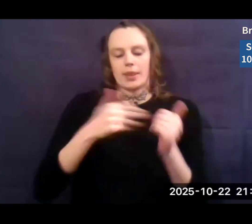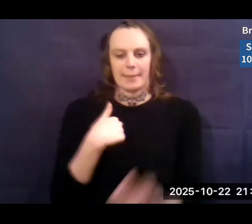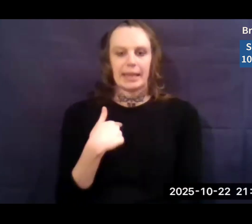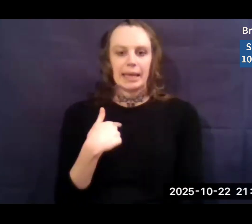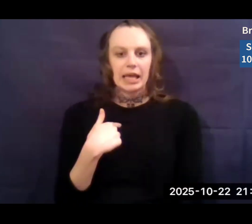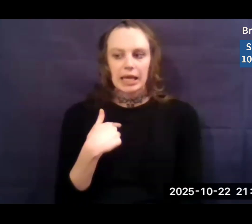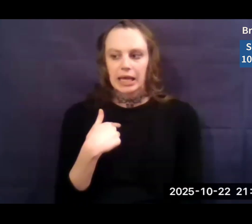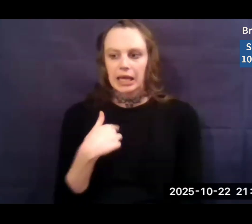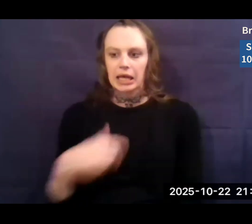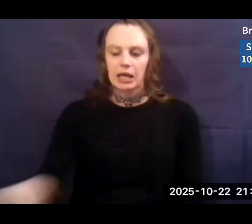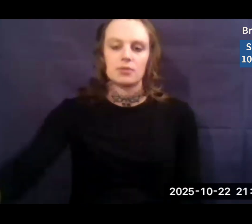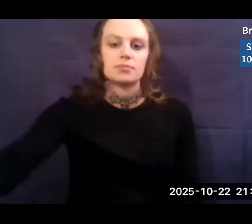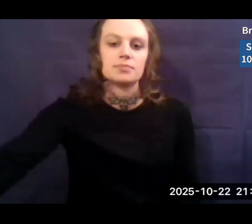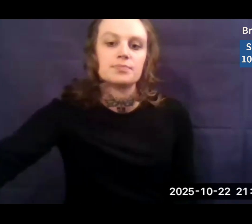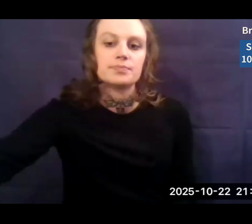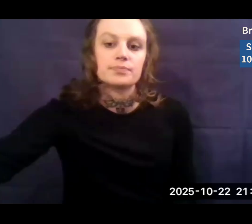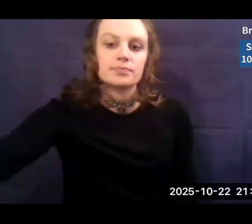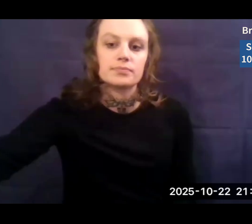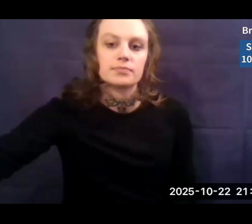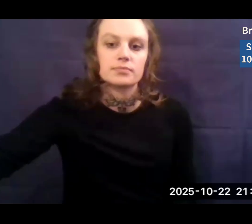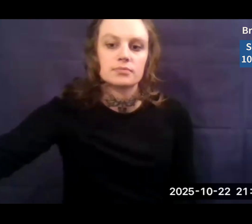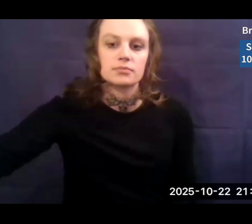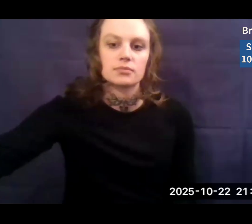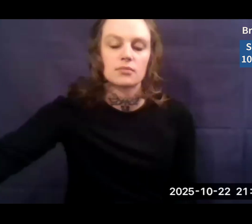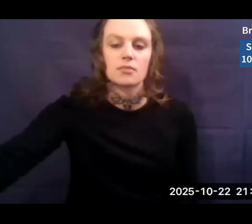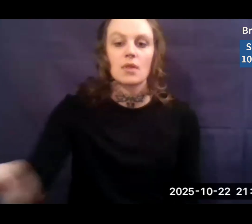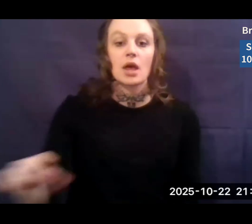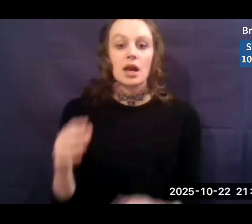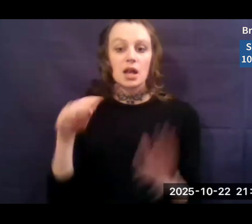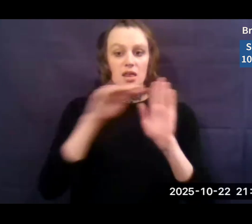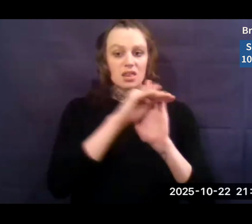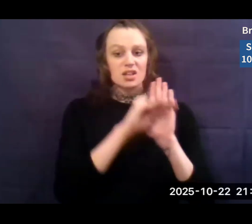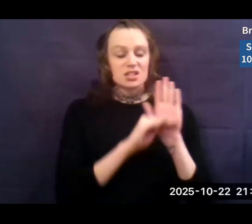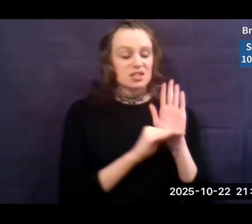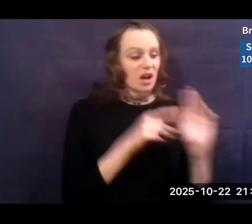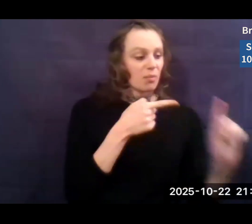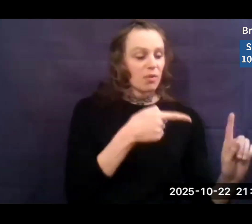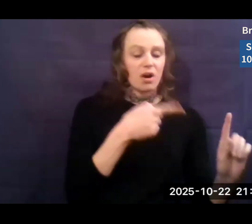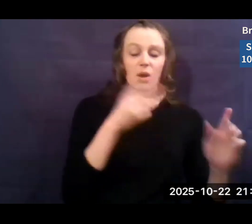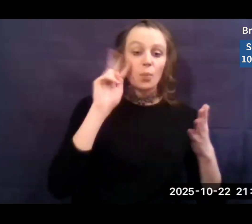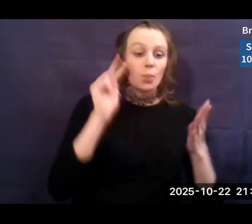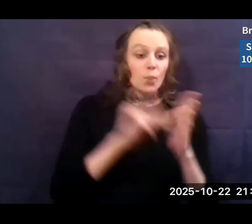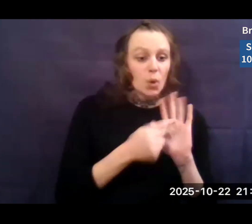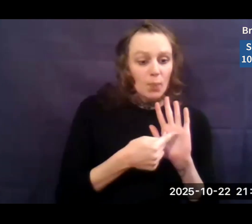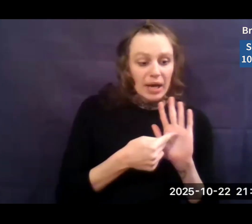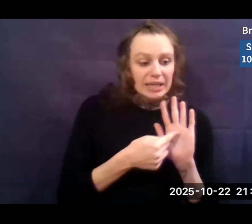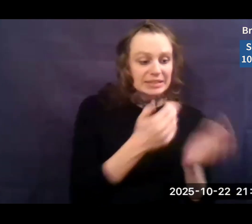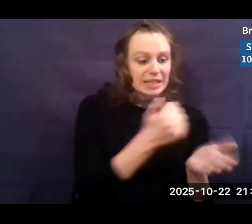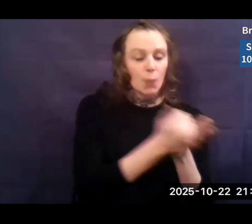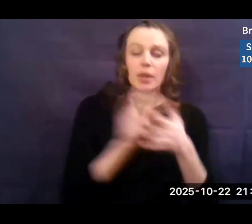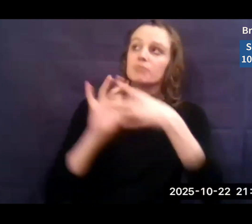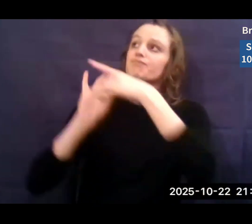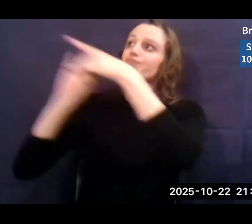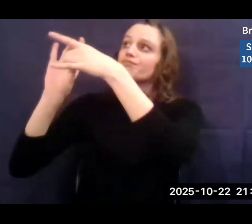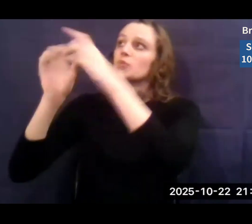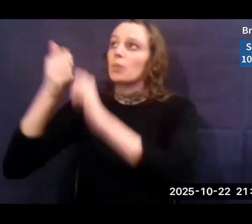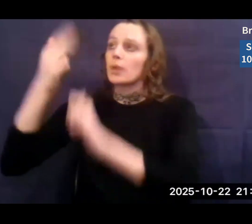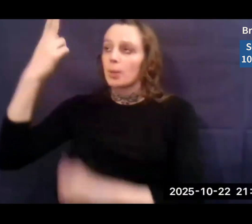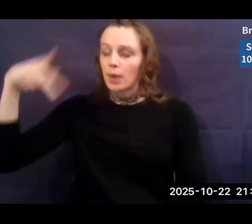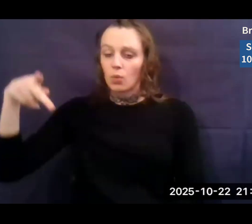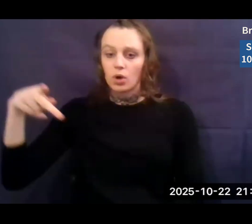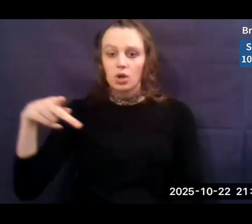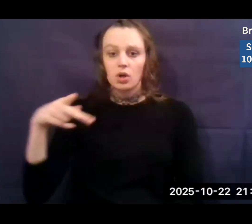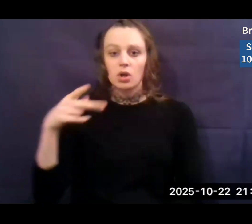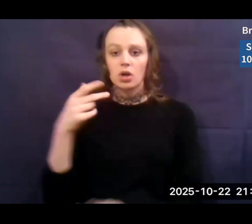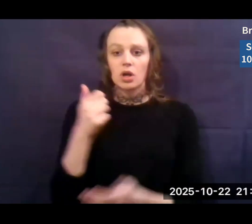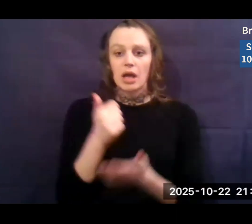And the purpose of the steps is to connect me with that power, to clean up my past, to help